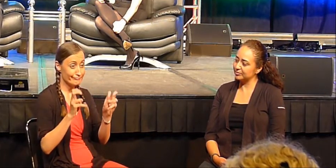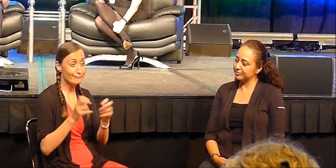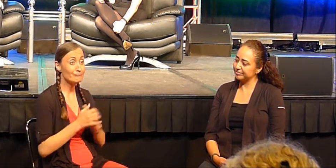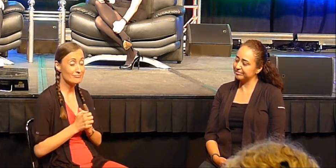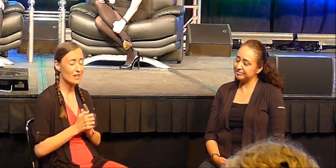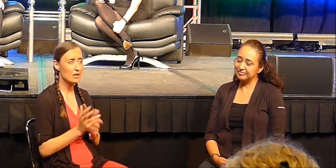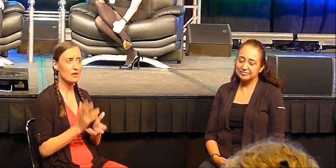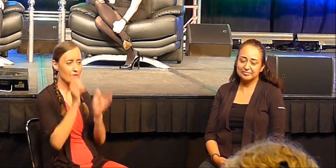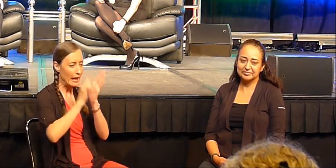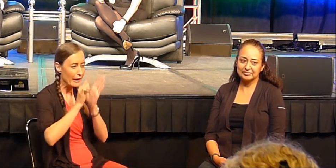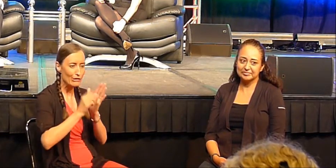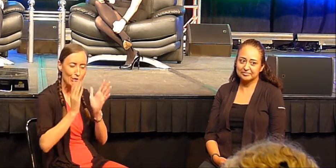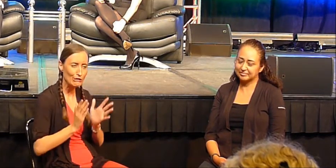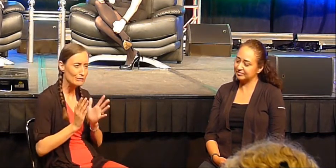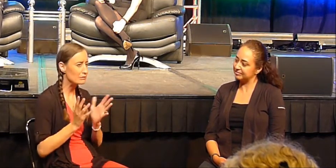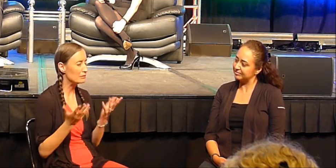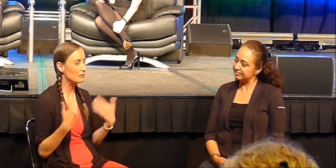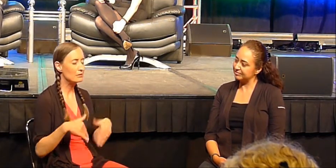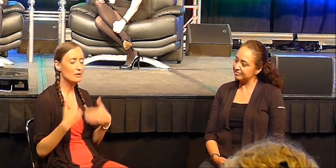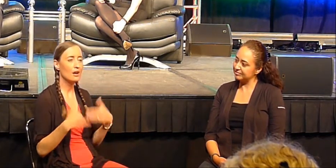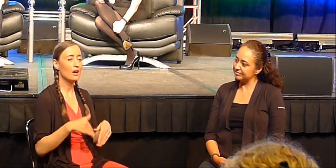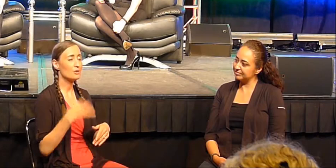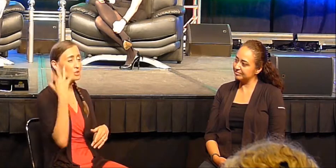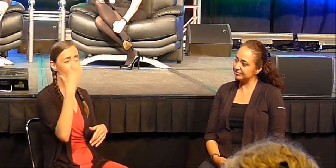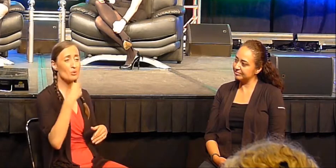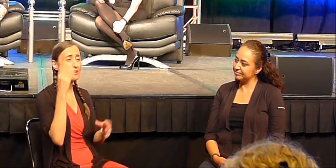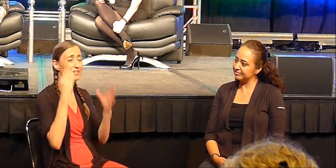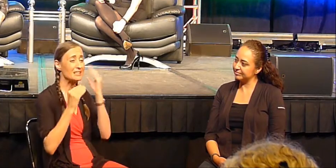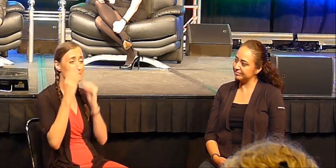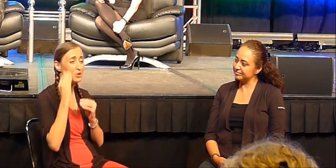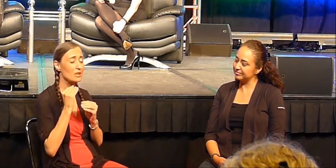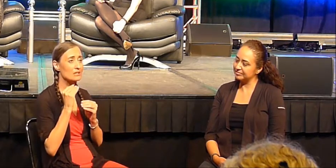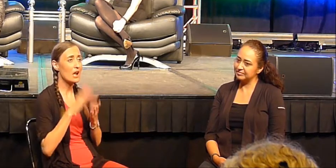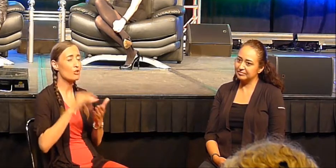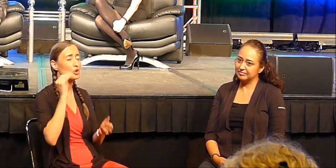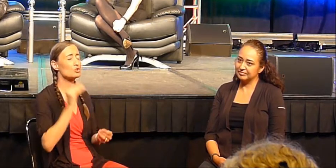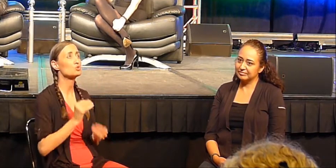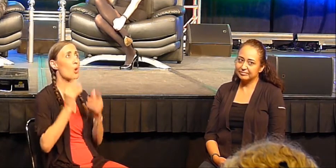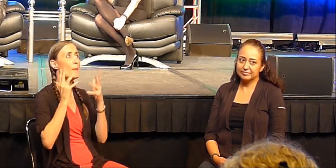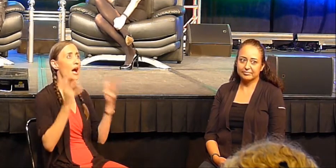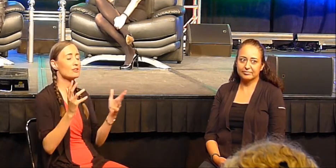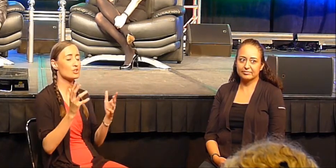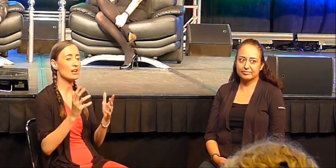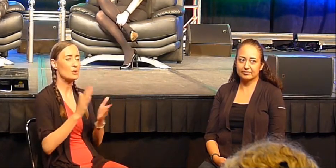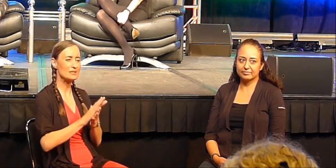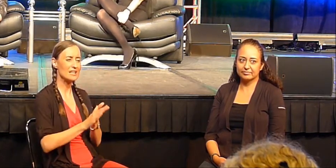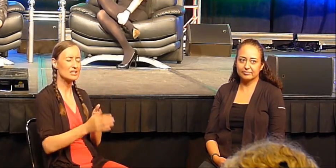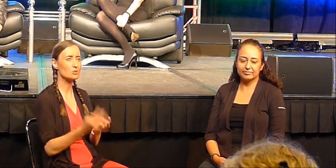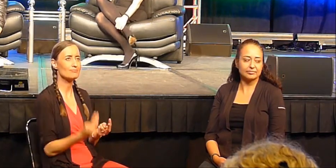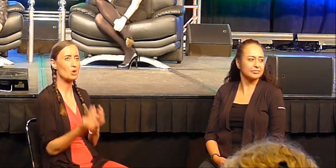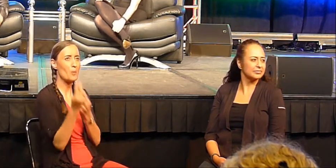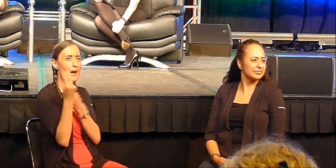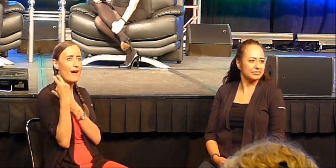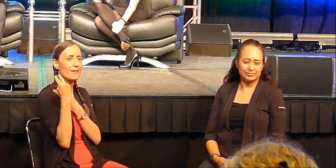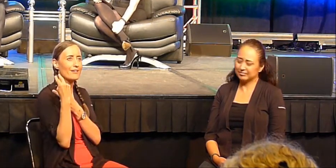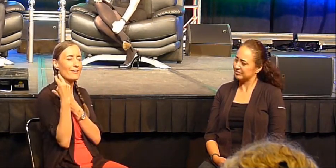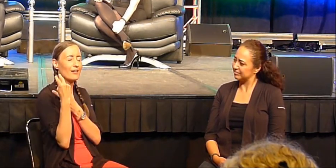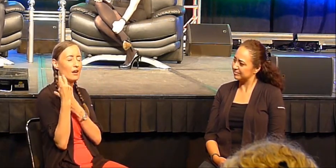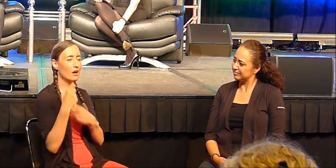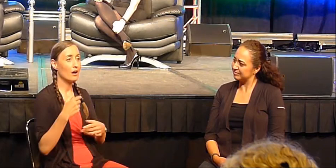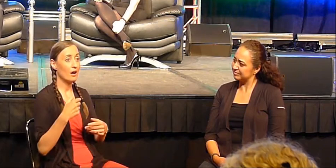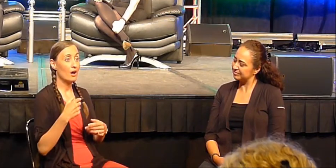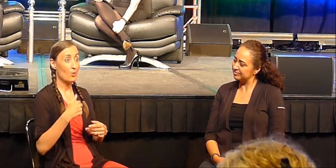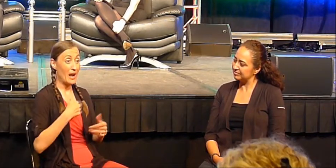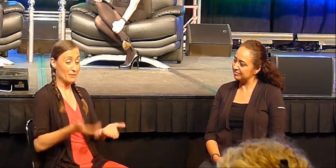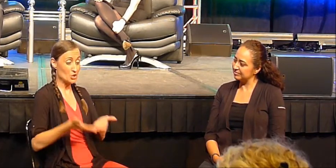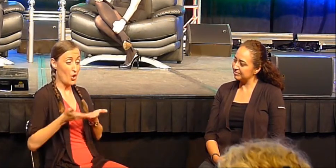involved. But it was a beautiful experience. I learned so much. And it was nice to go back and remember, I was just terrified when I